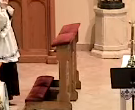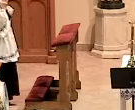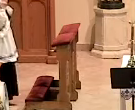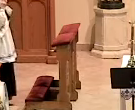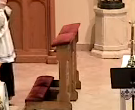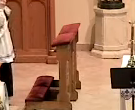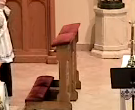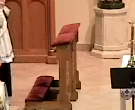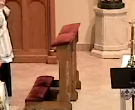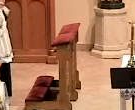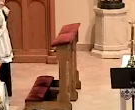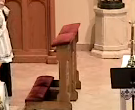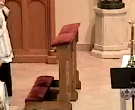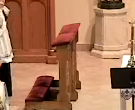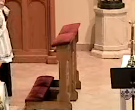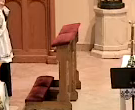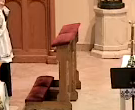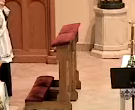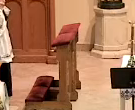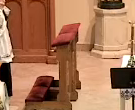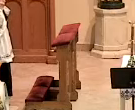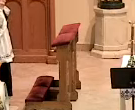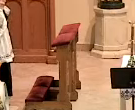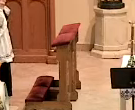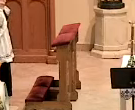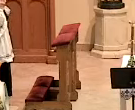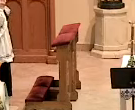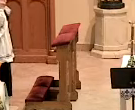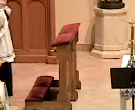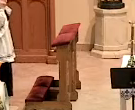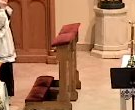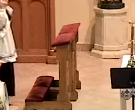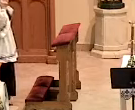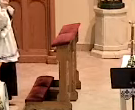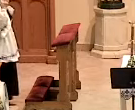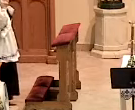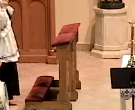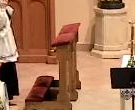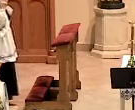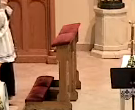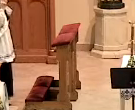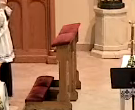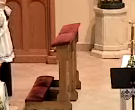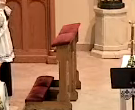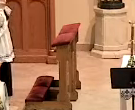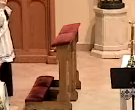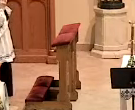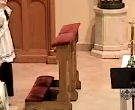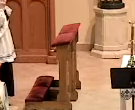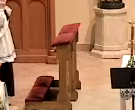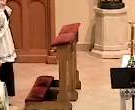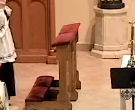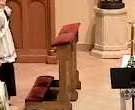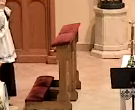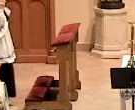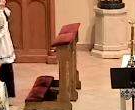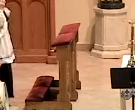to rain, your rain will